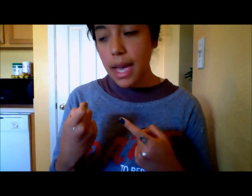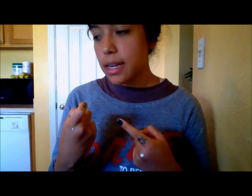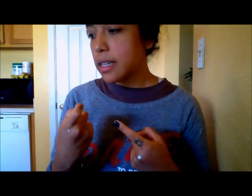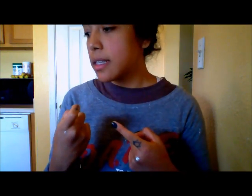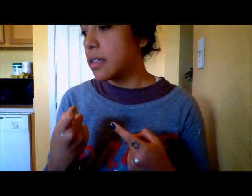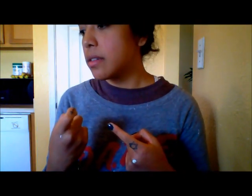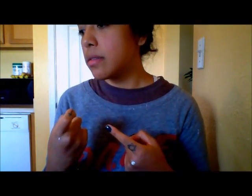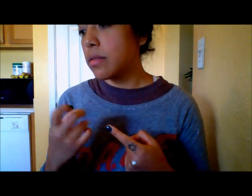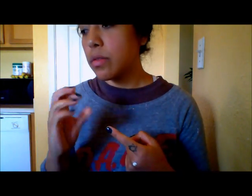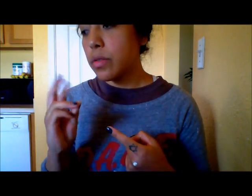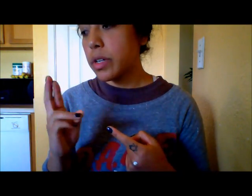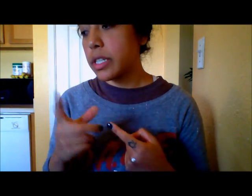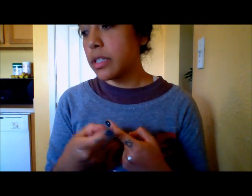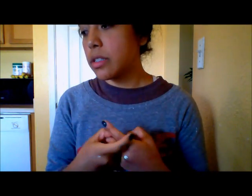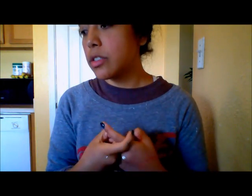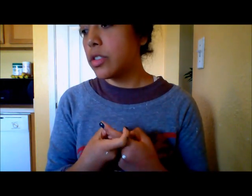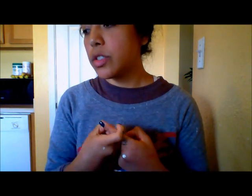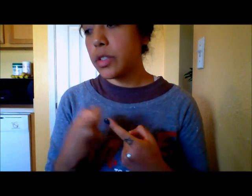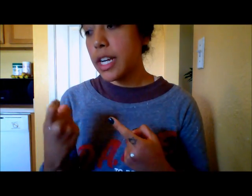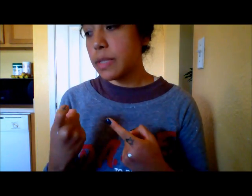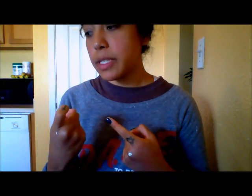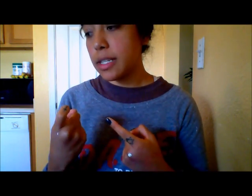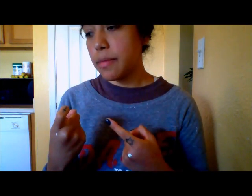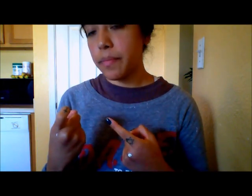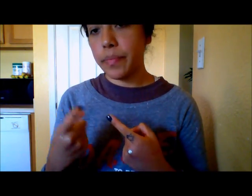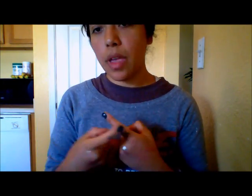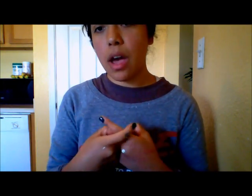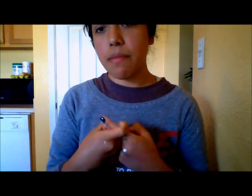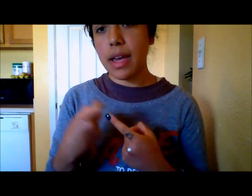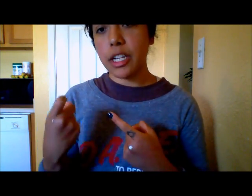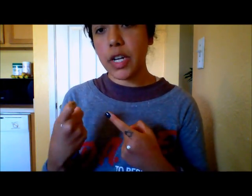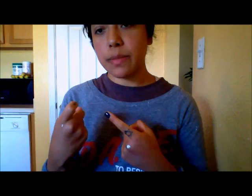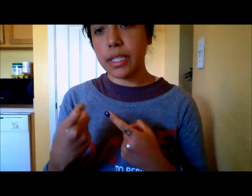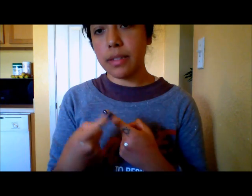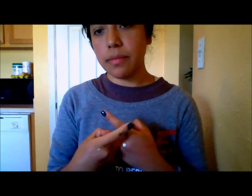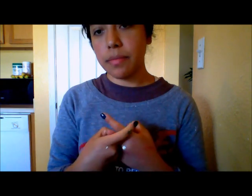Automatic or transmission, automatic transmission.